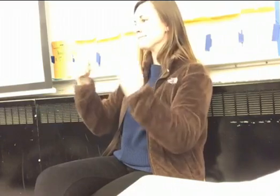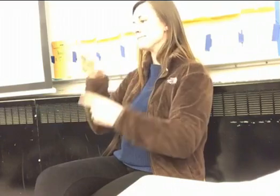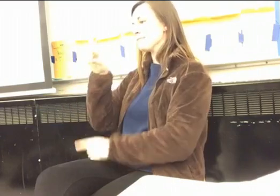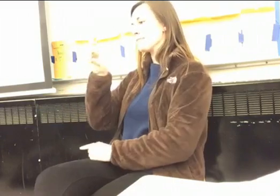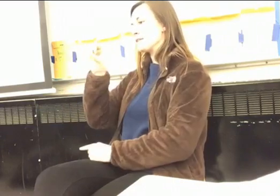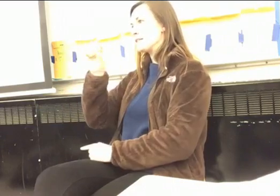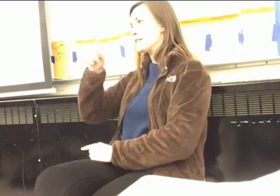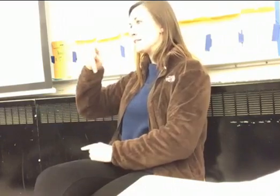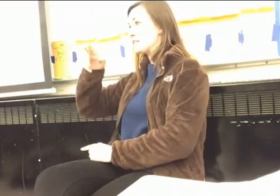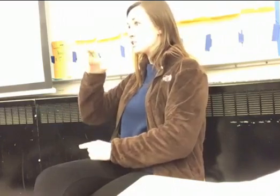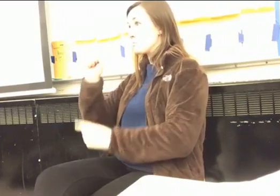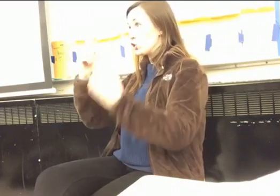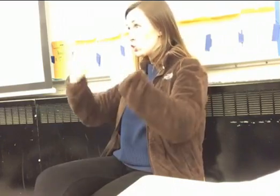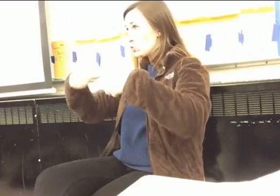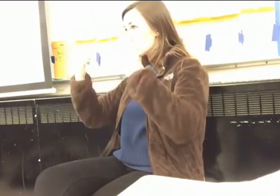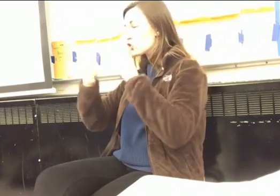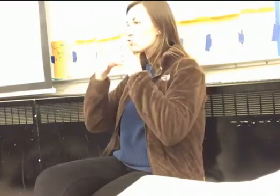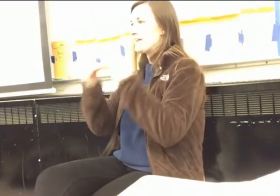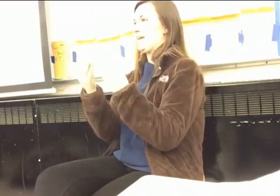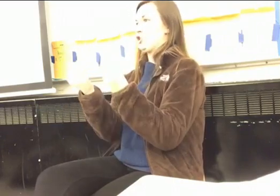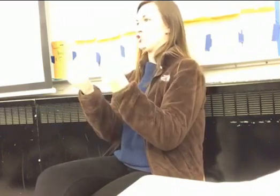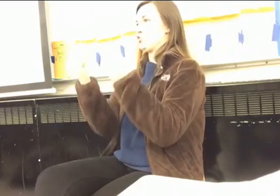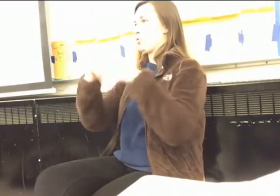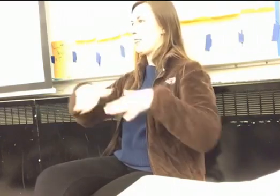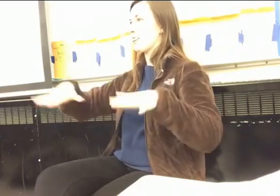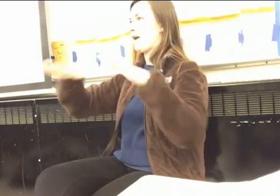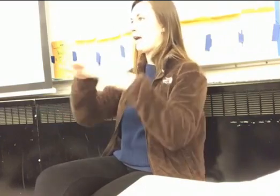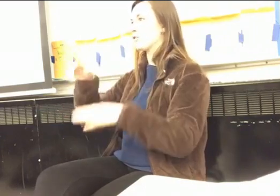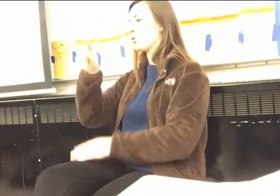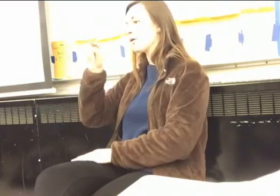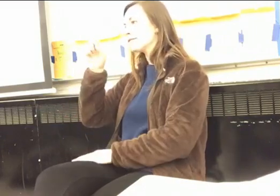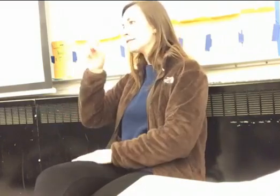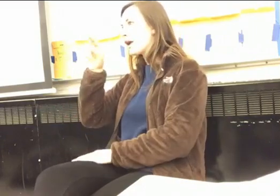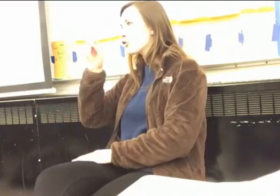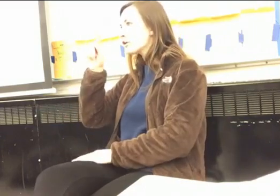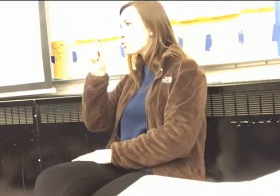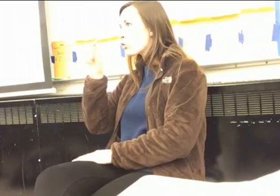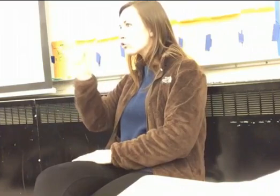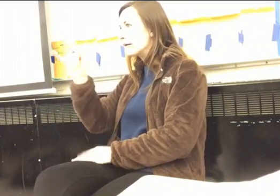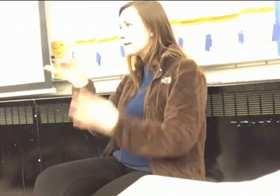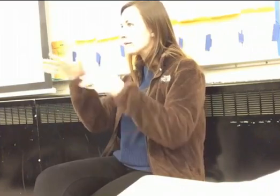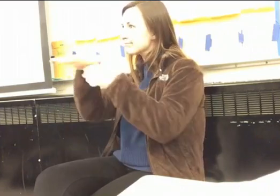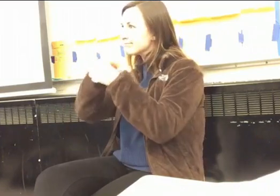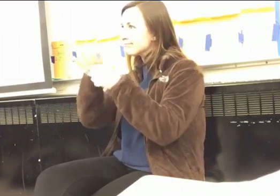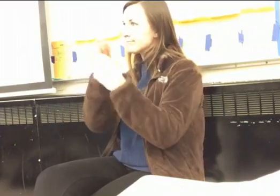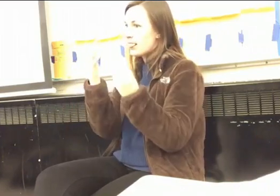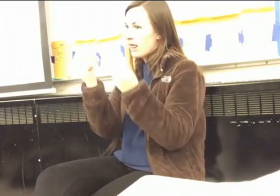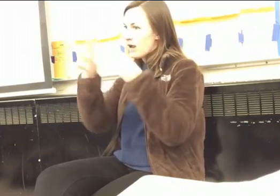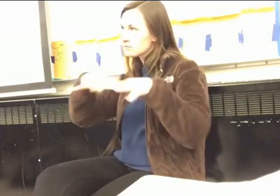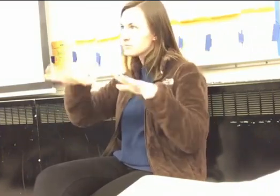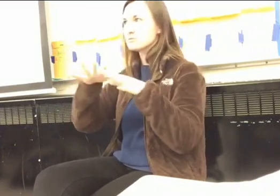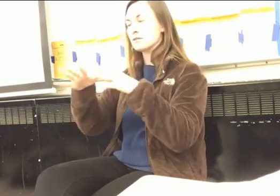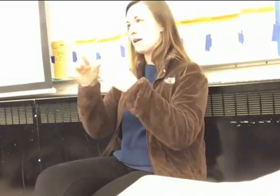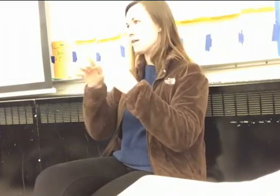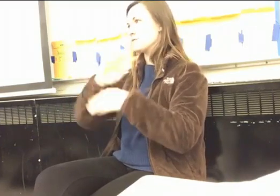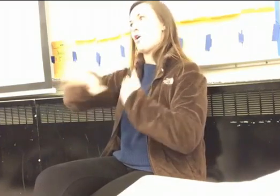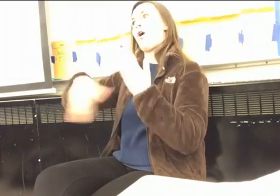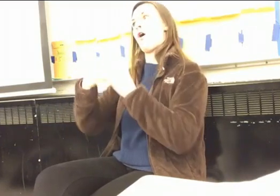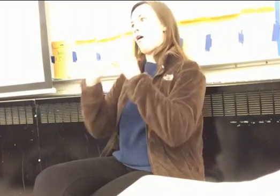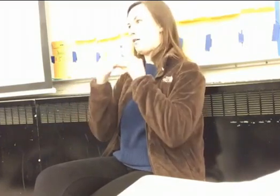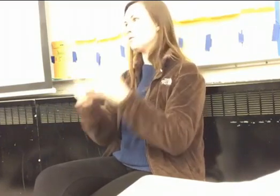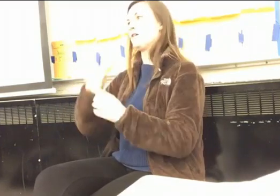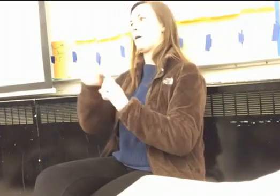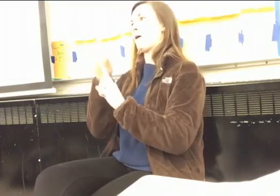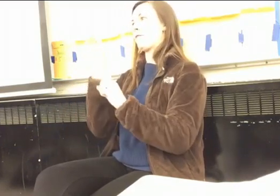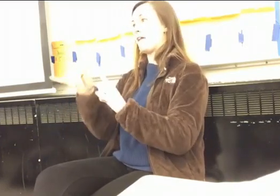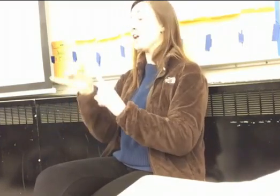land territory. Disputes over land territory. So what's going to happen is they begin to